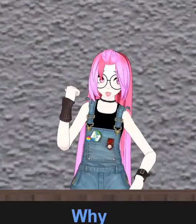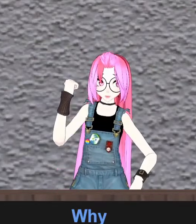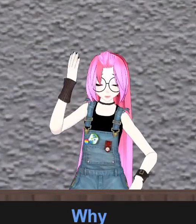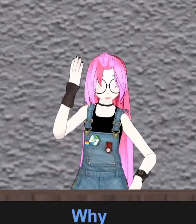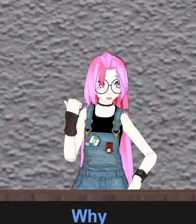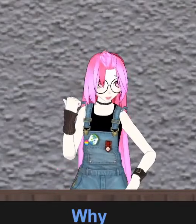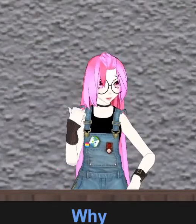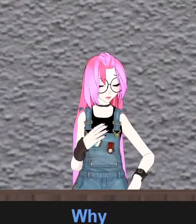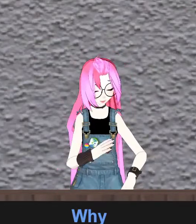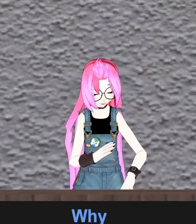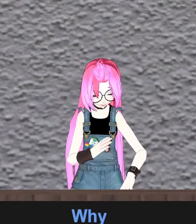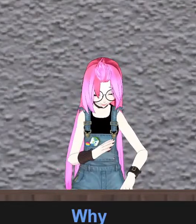Why?